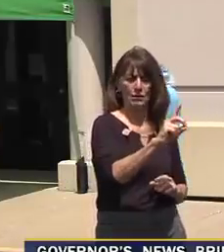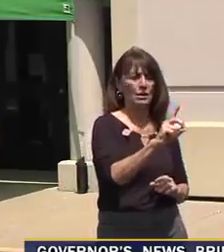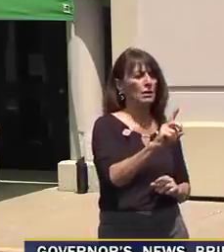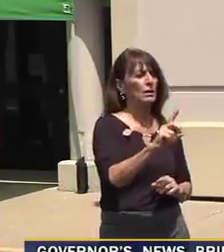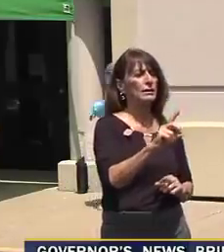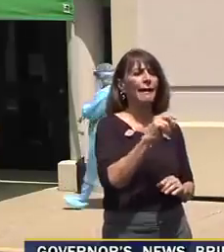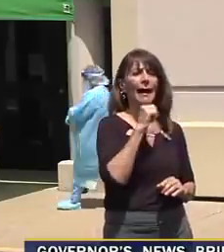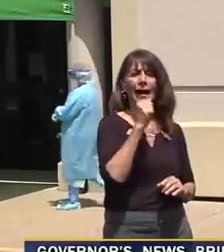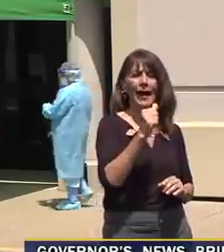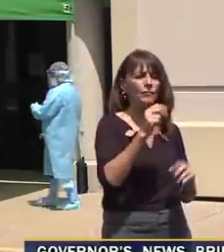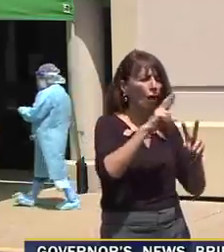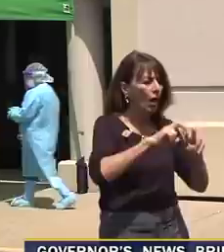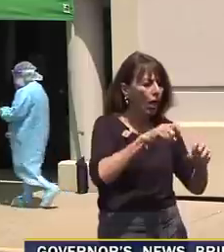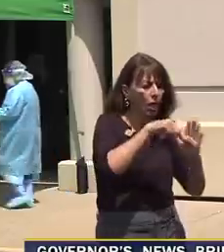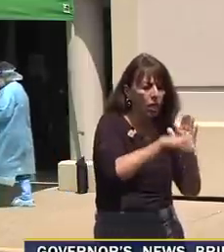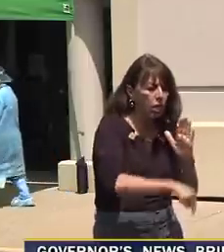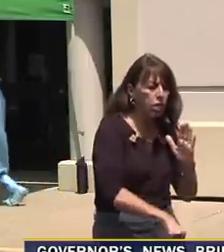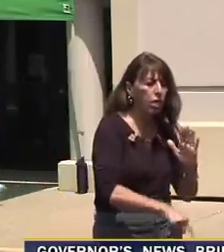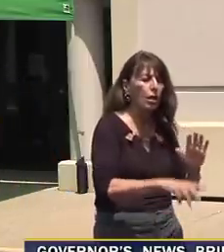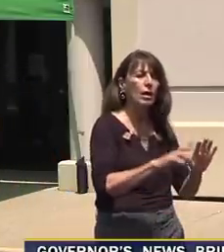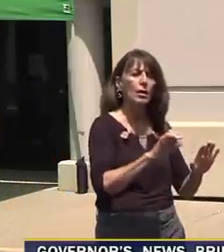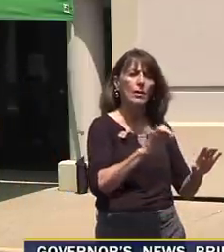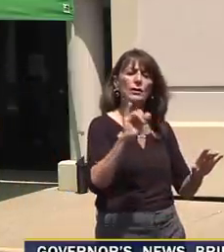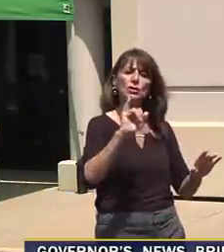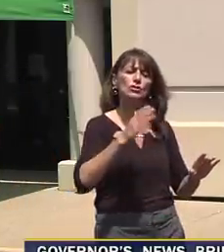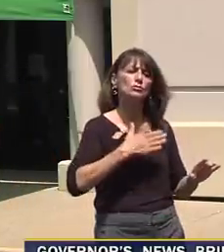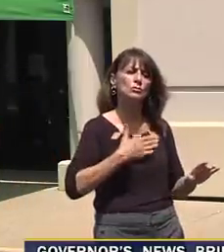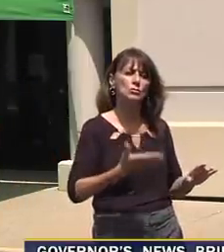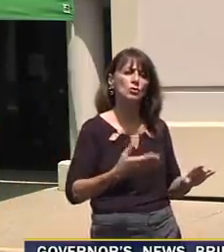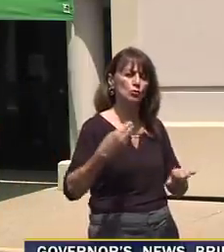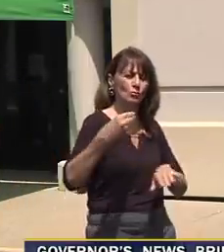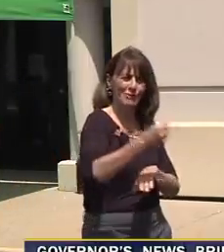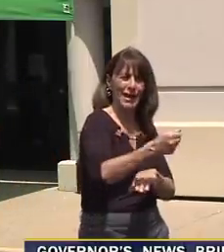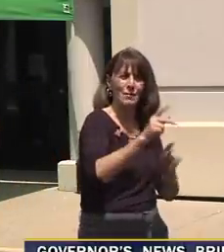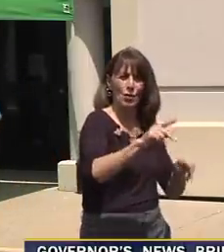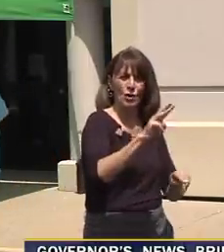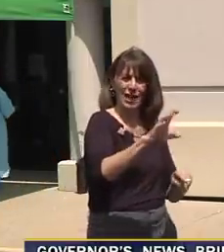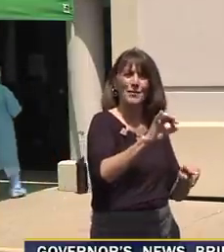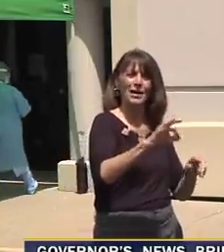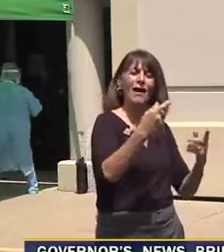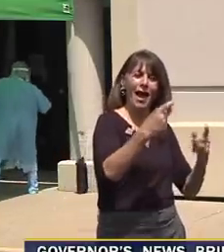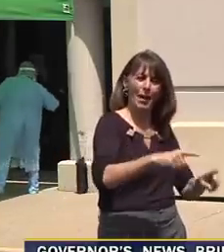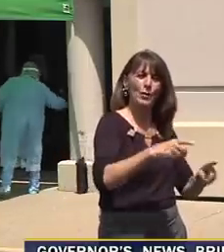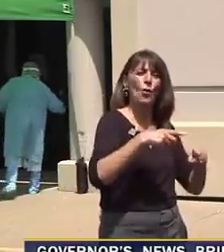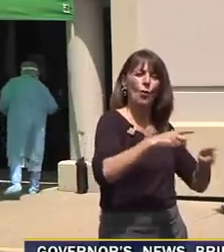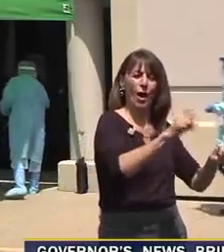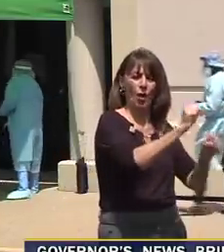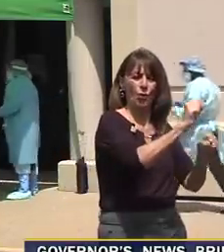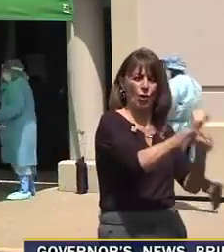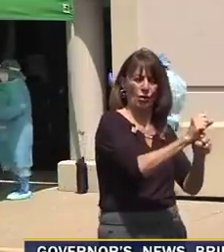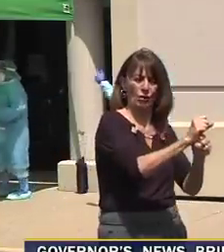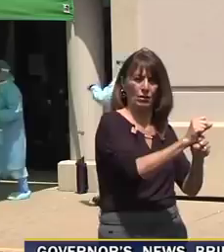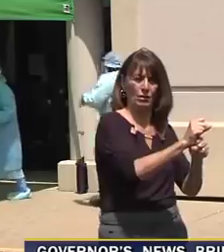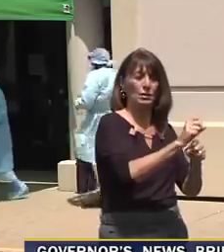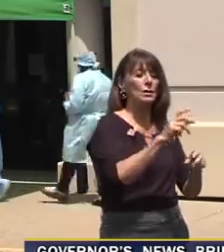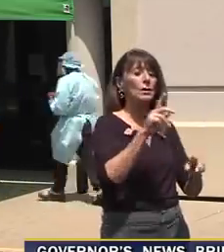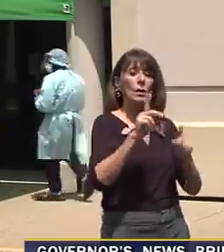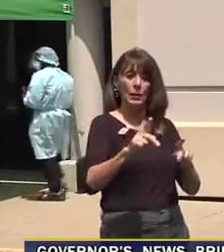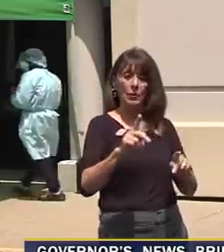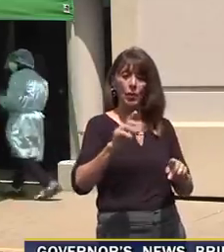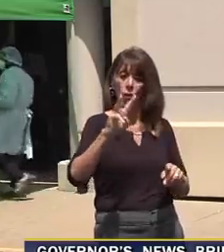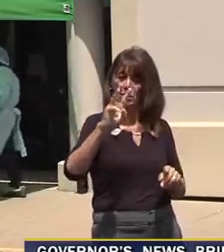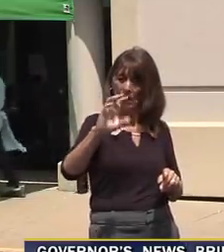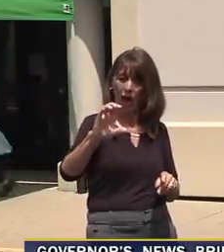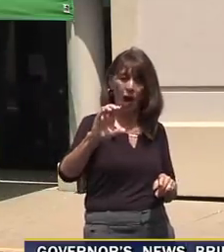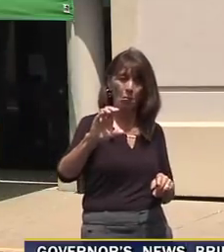or voluntarily. I'm probably getting the terms wrong in workers' comp law, but basically that people who are getting covered now would